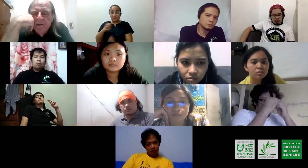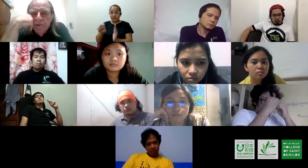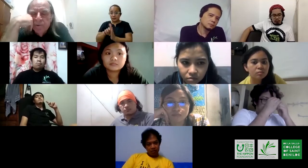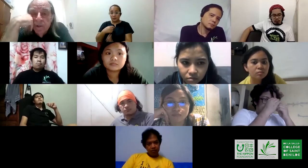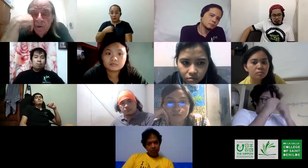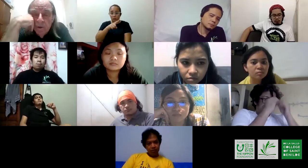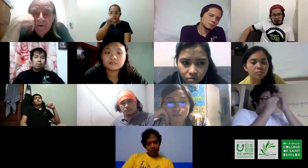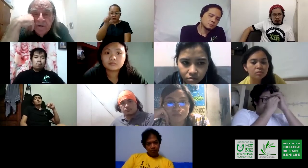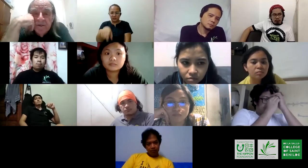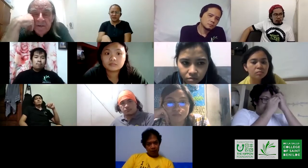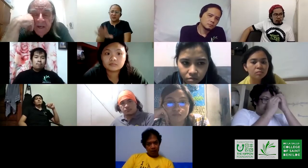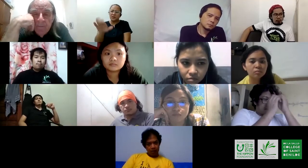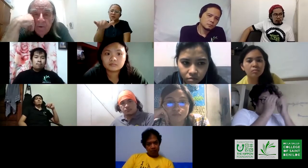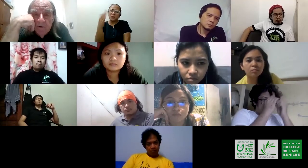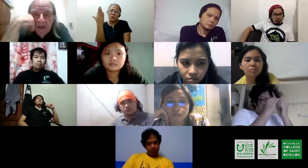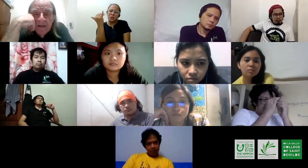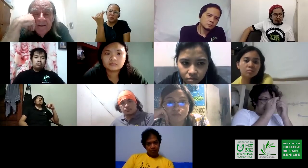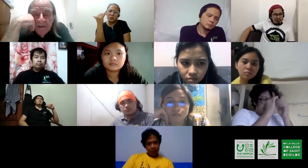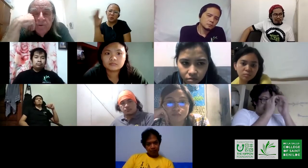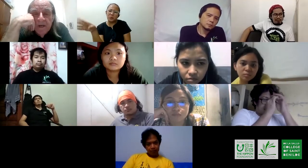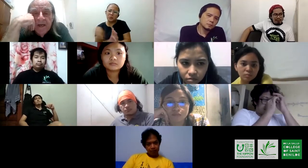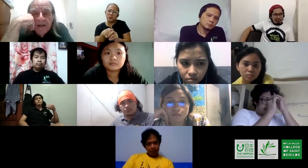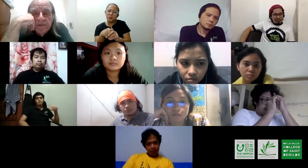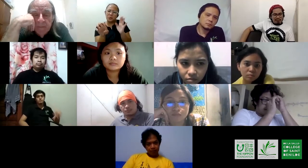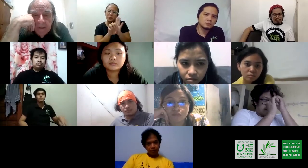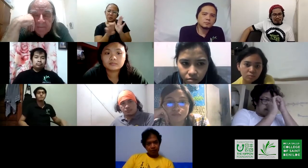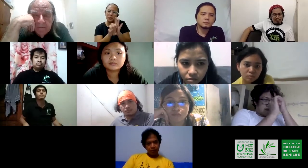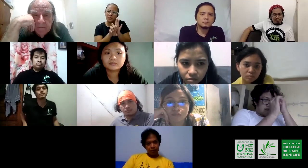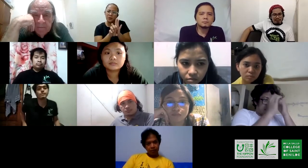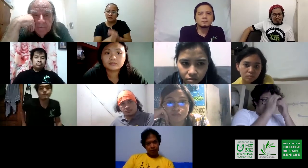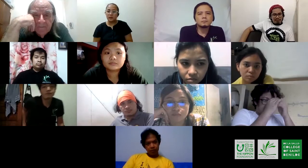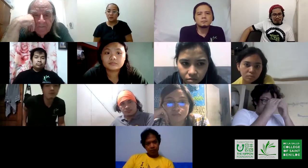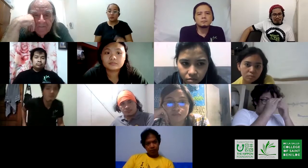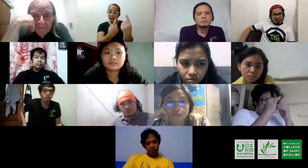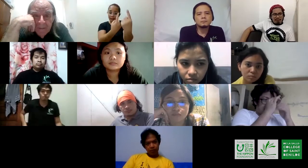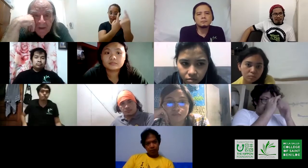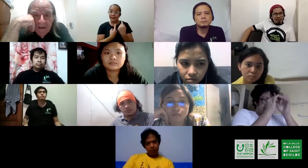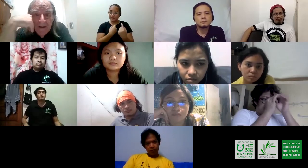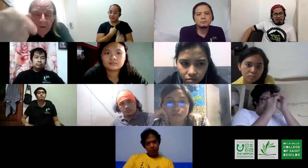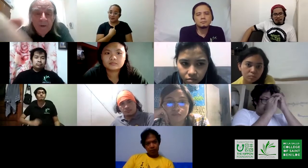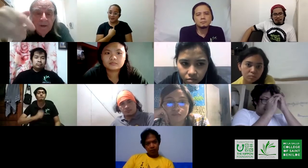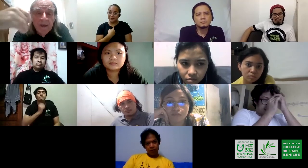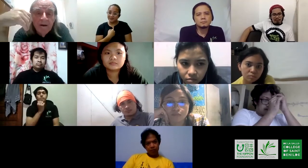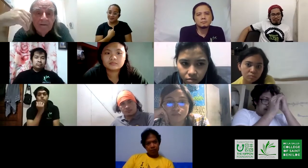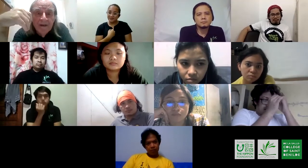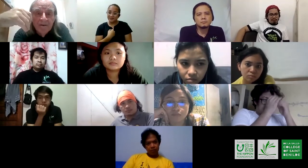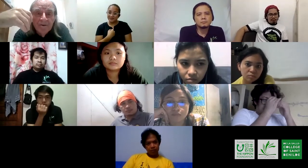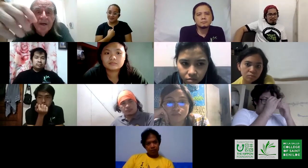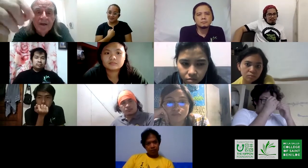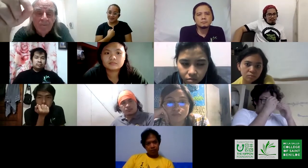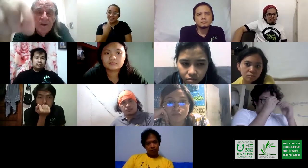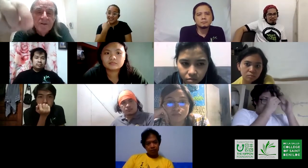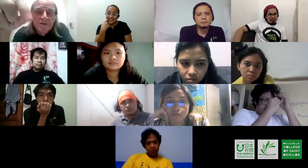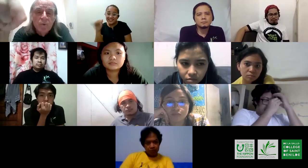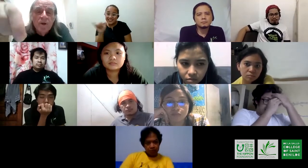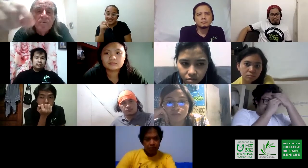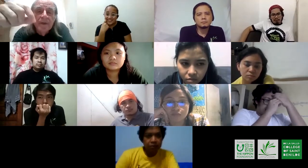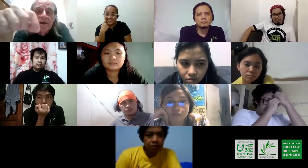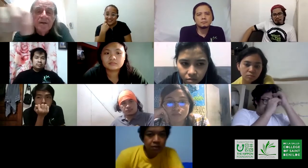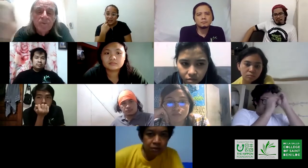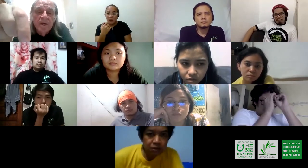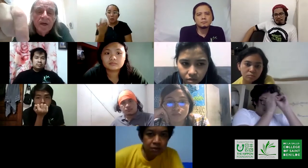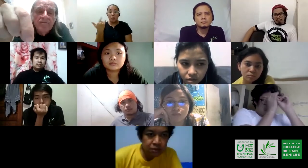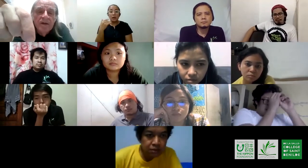well, why did you include this example? Then you can answer me. like you did now, and you say, well, it's